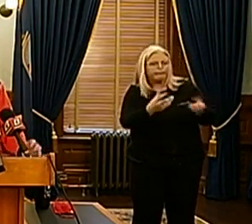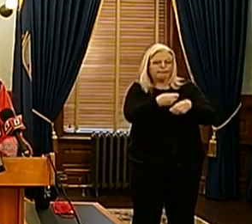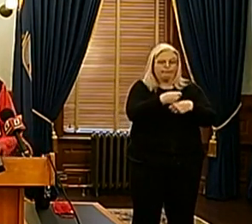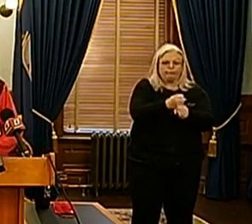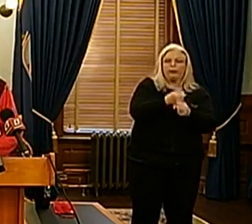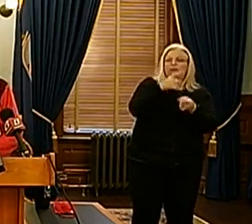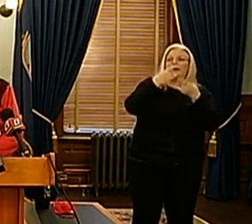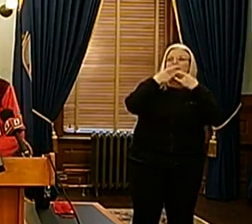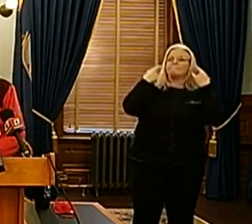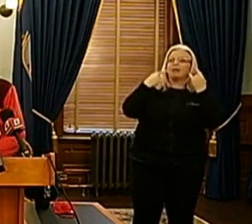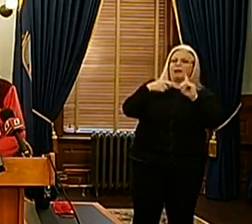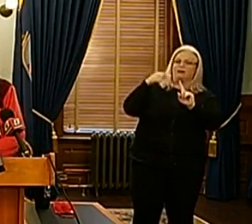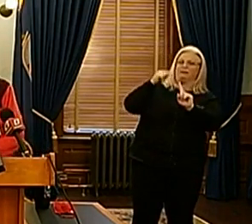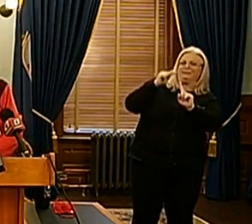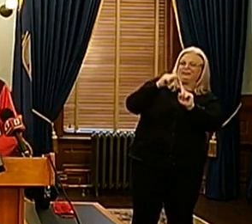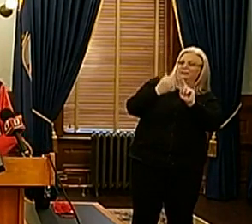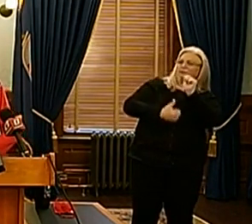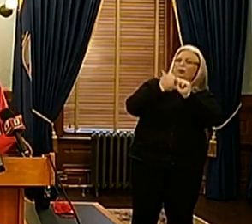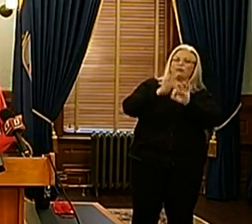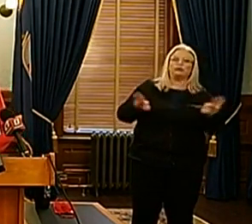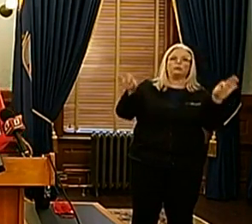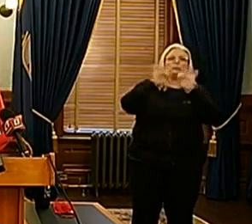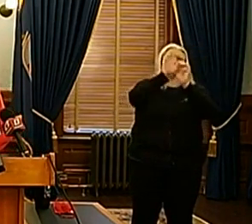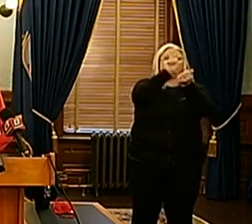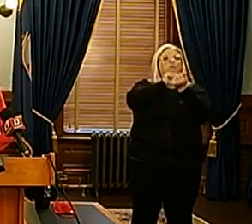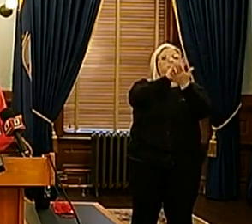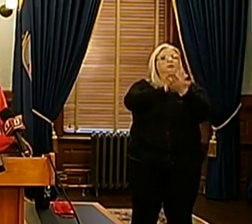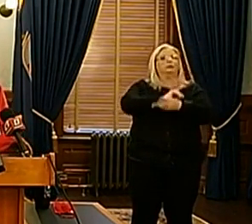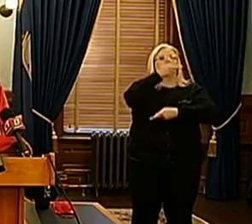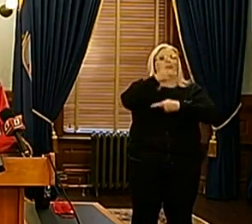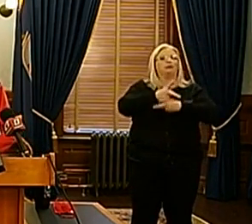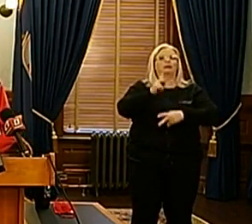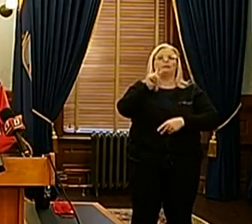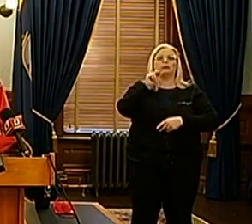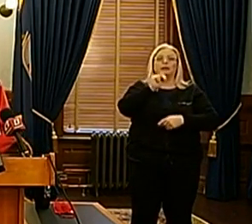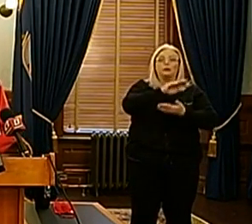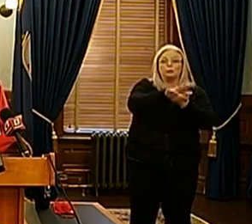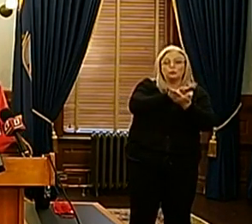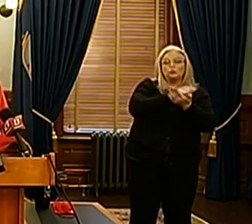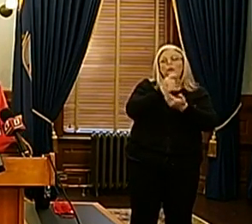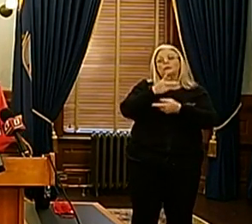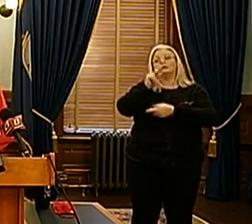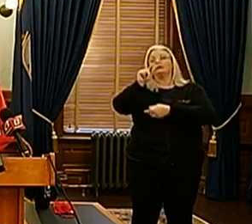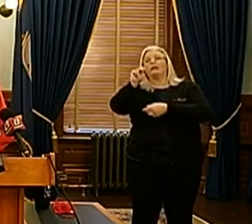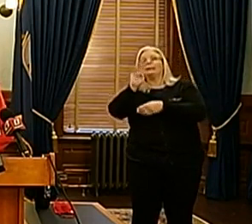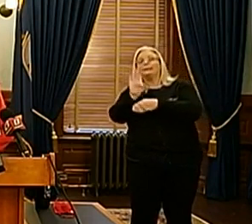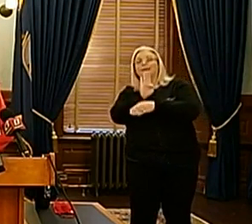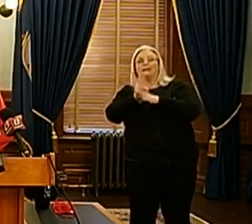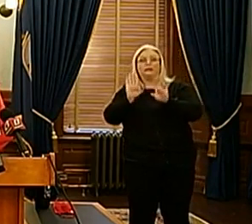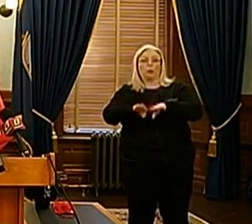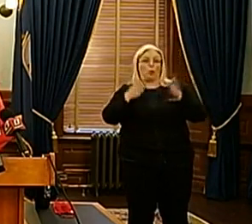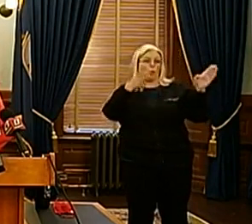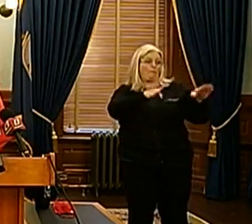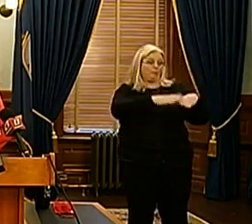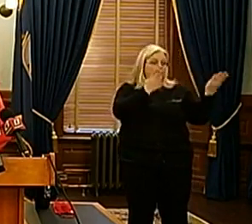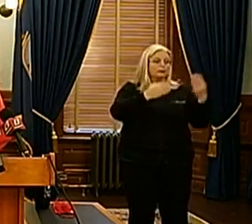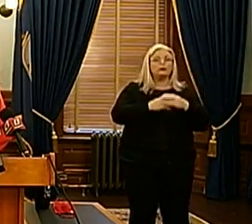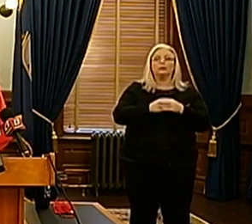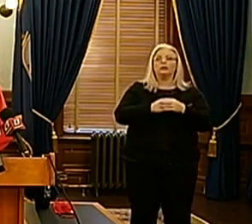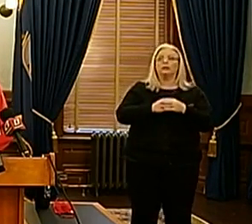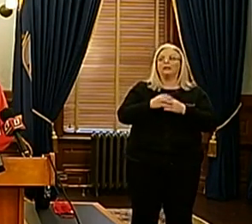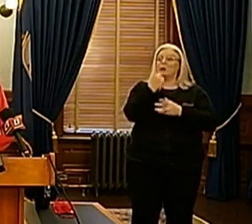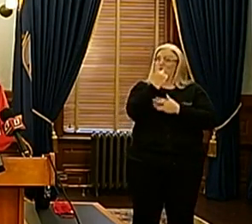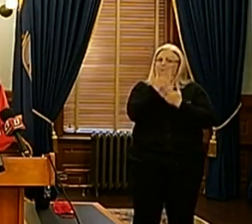Mask usage is one of our most important strategies for keeping Kansas schools and businesses open. Masks are just one